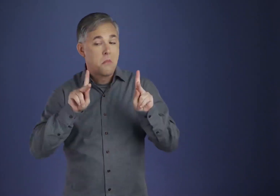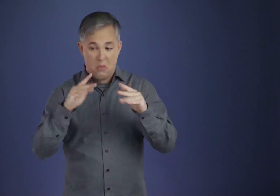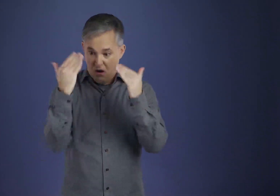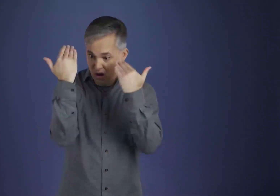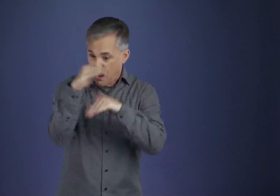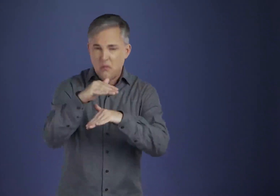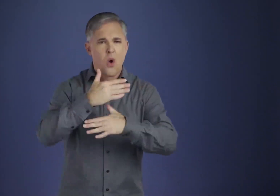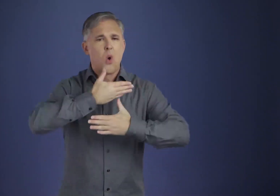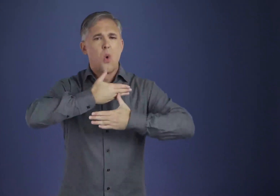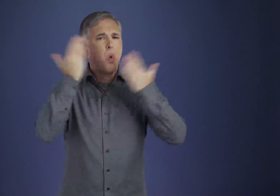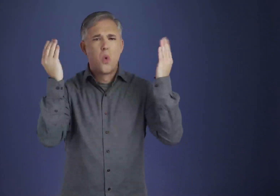power alone.